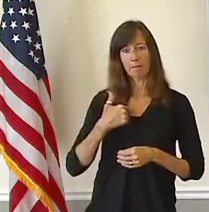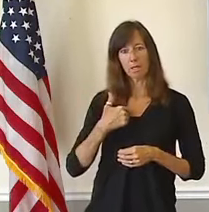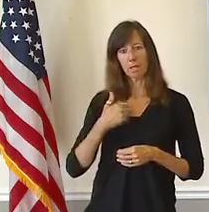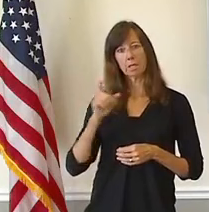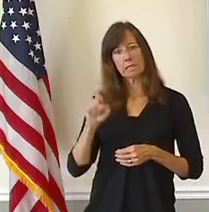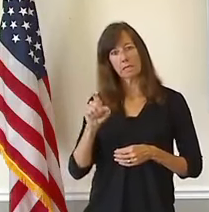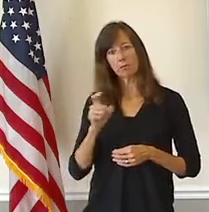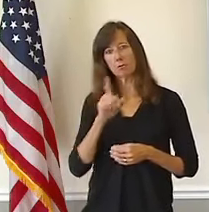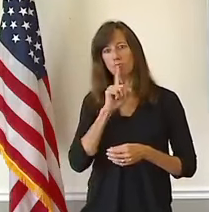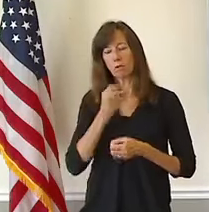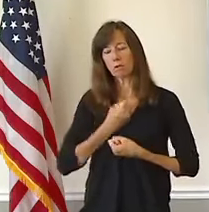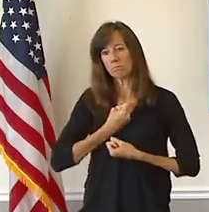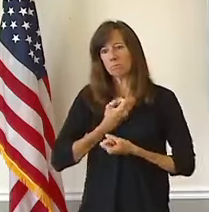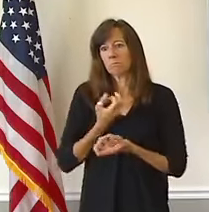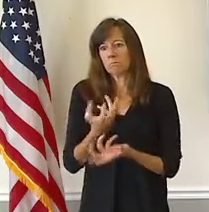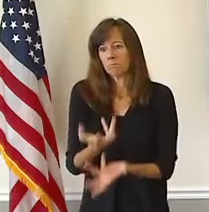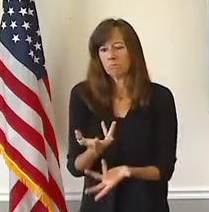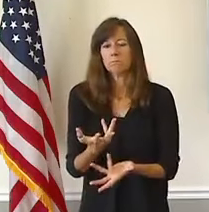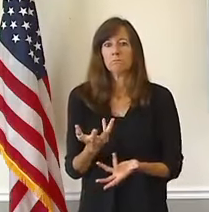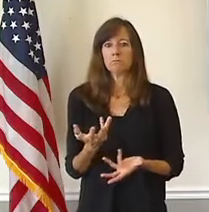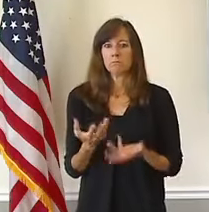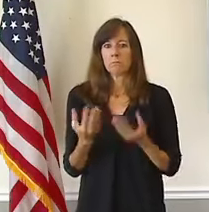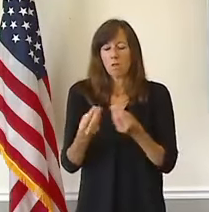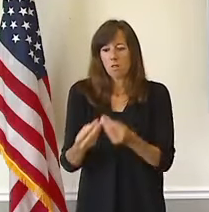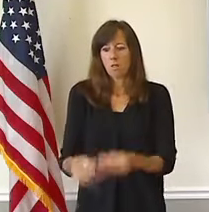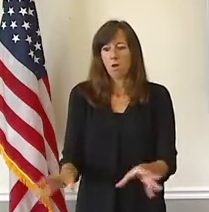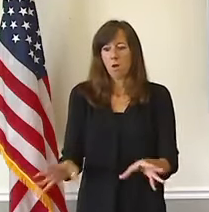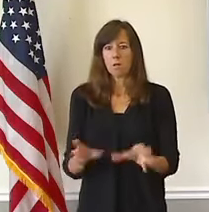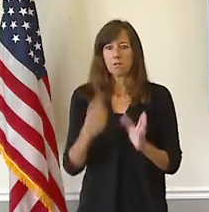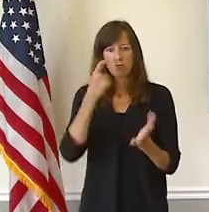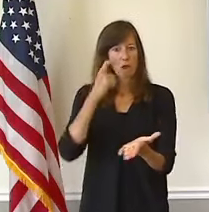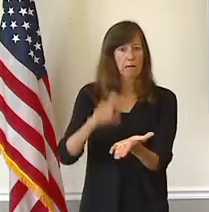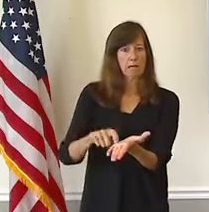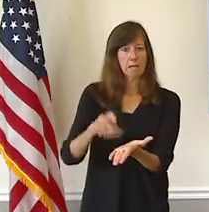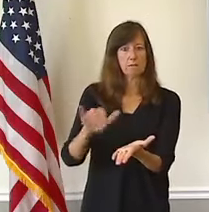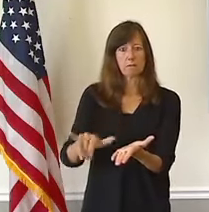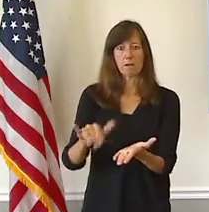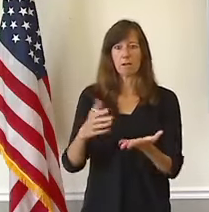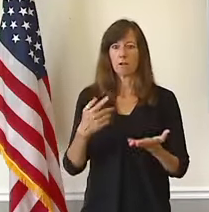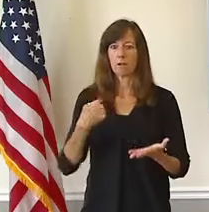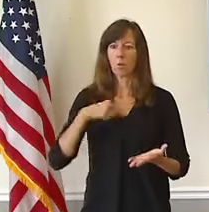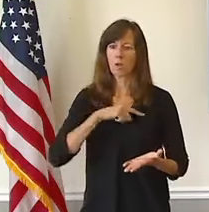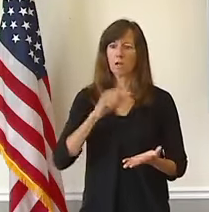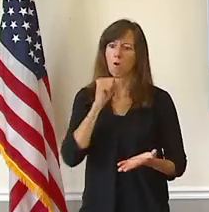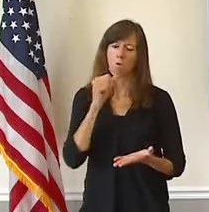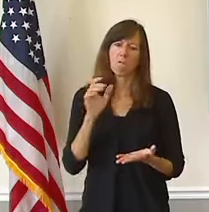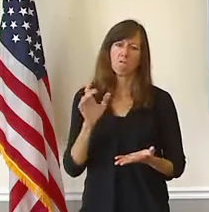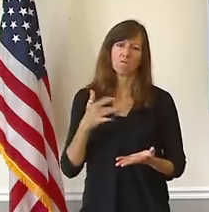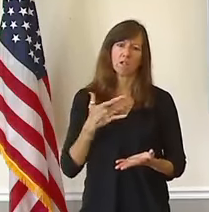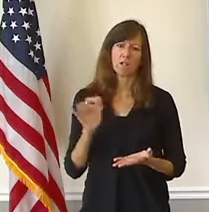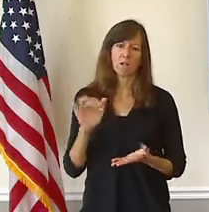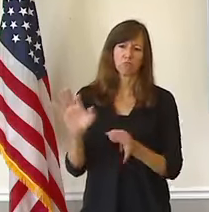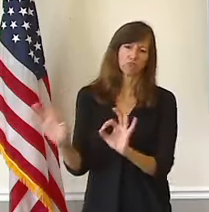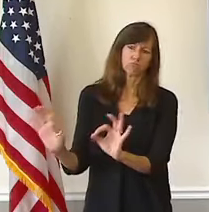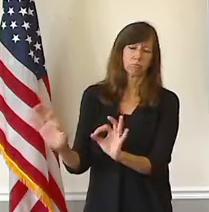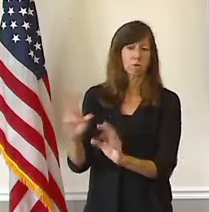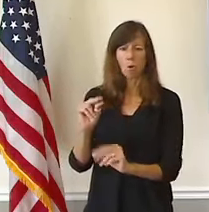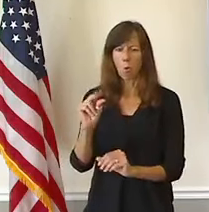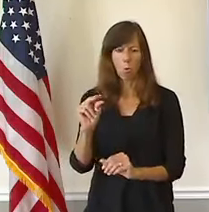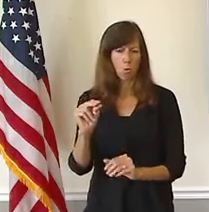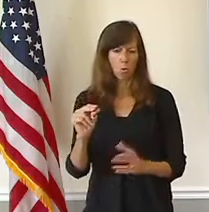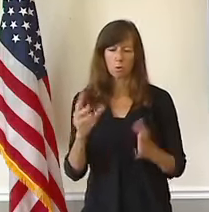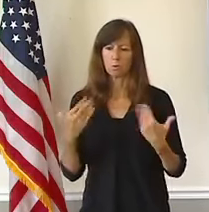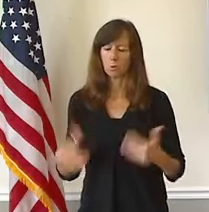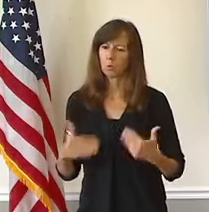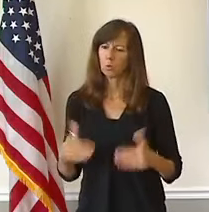are a lot of lives lost, and we don't take that for granted or lightly at all. And I think as we move forward